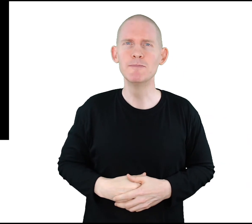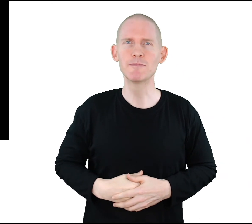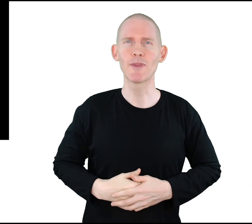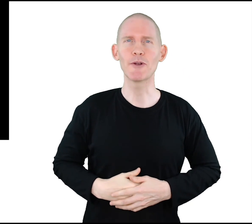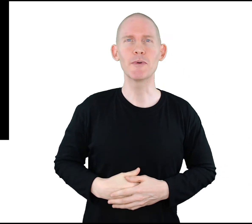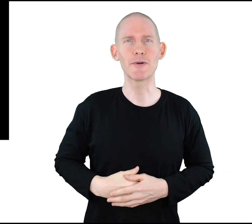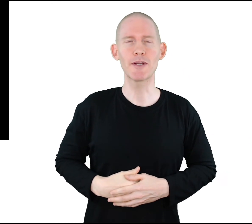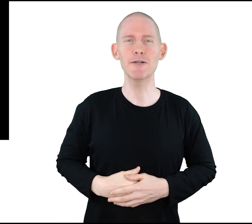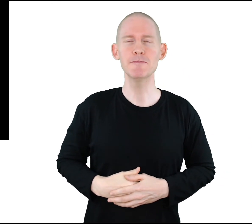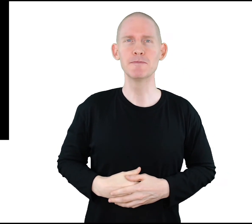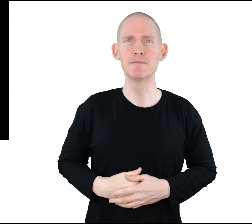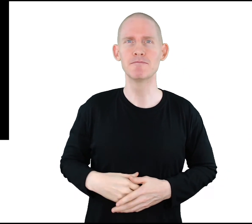A little bit quicker.